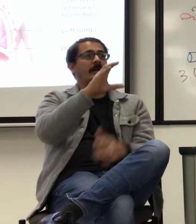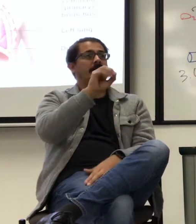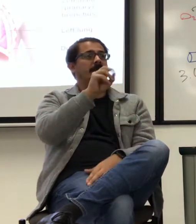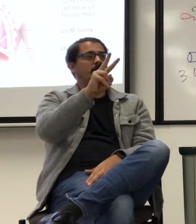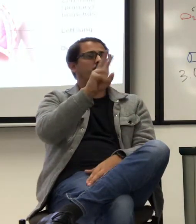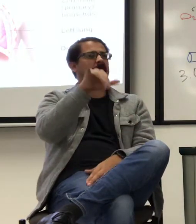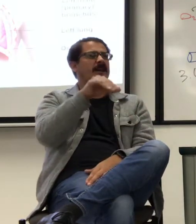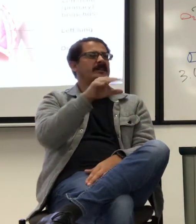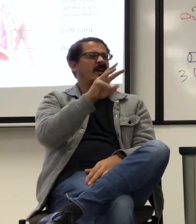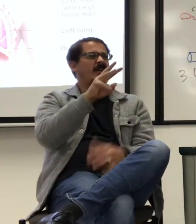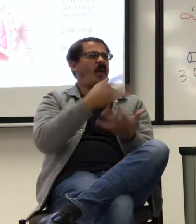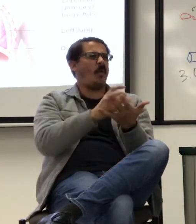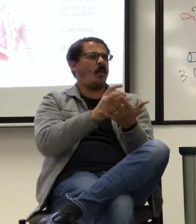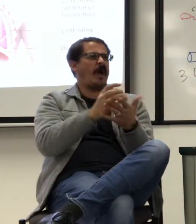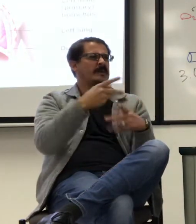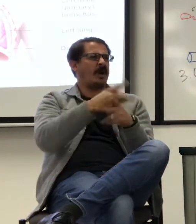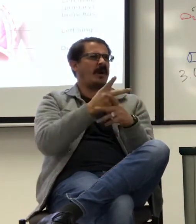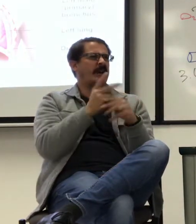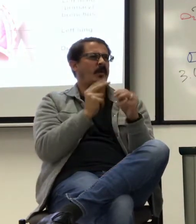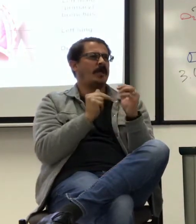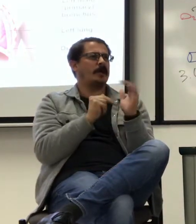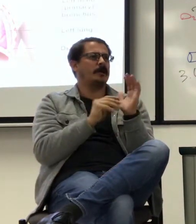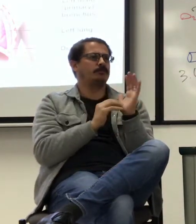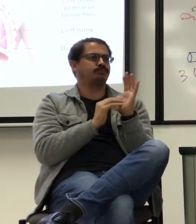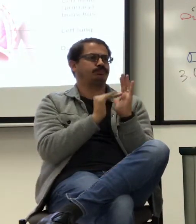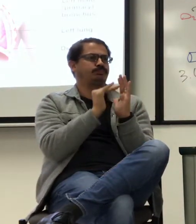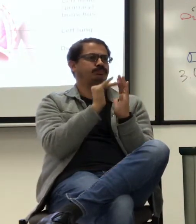metabolic waste product that's building up in your tissues.